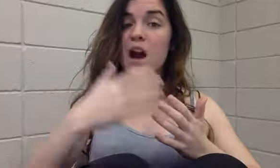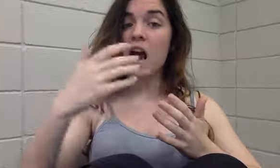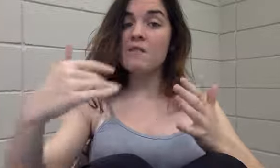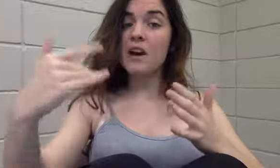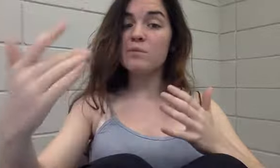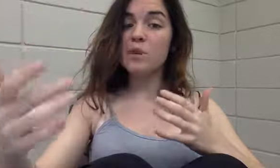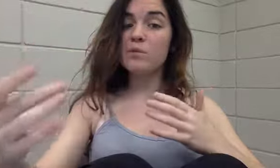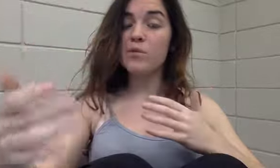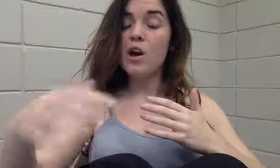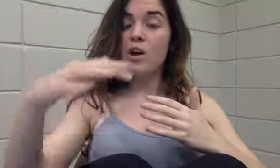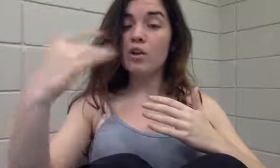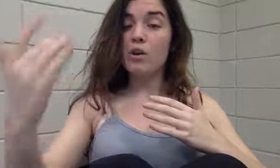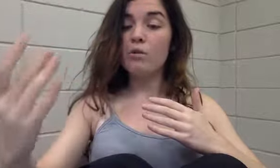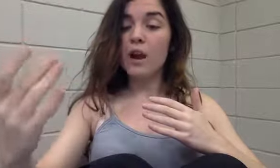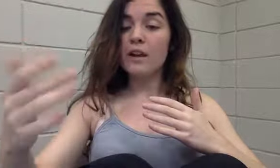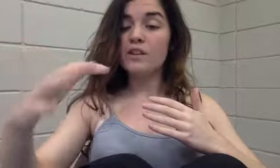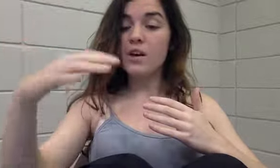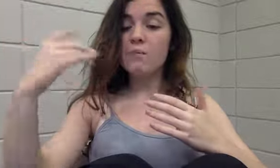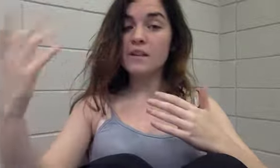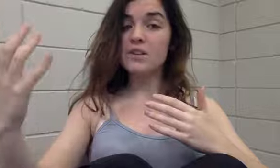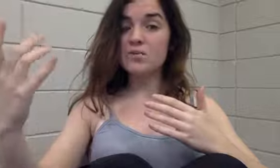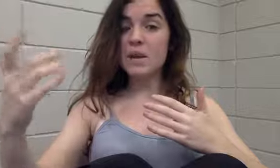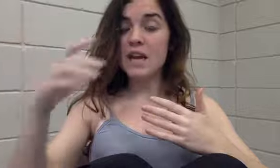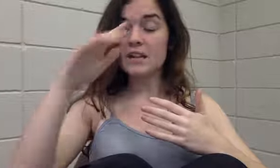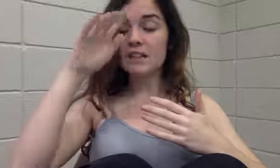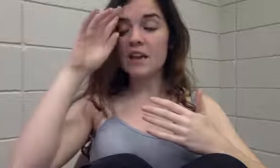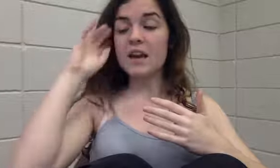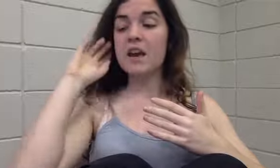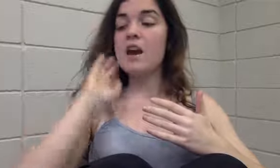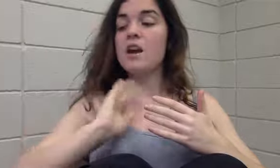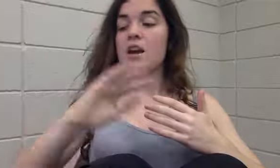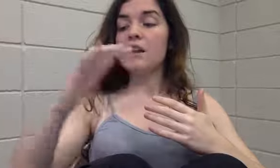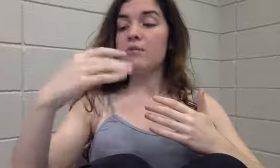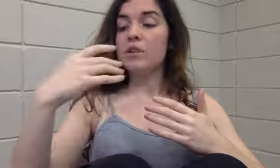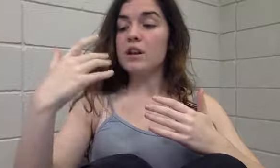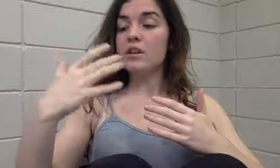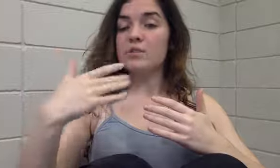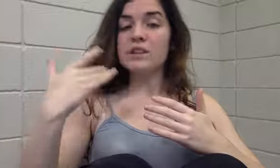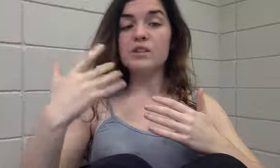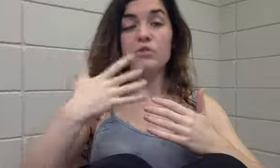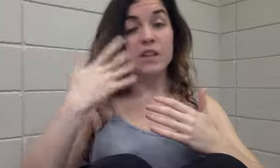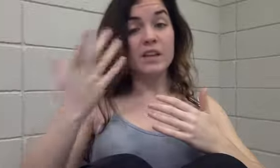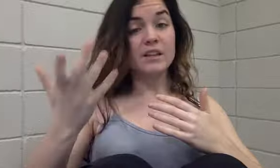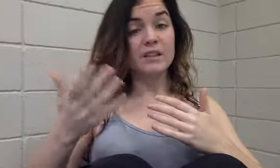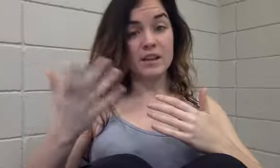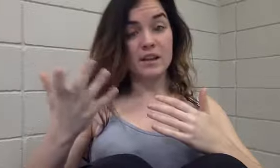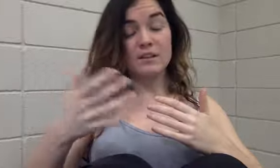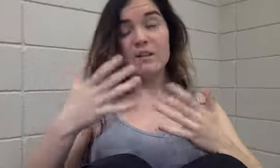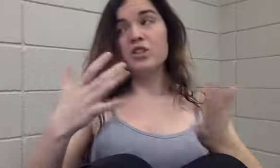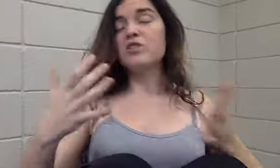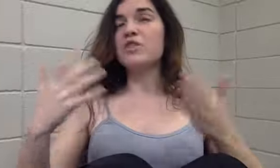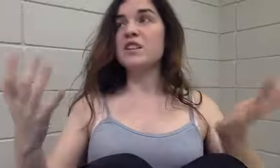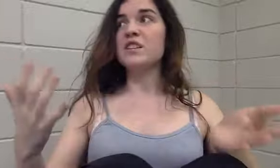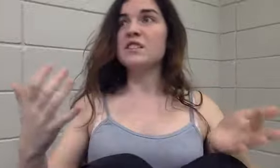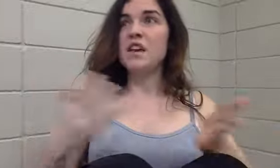have had people go and message me and say they would say these ridiculous things, obviously ridiculous statements,